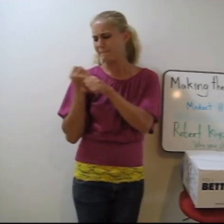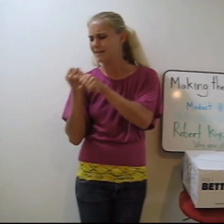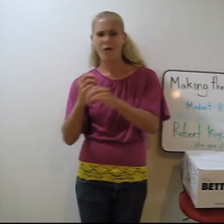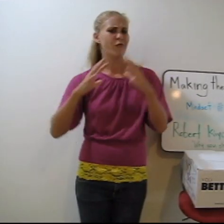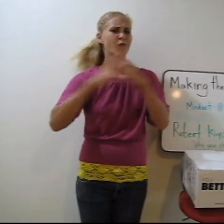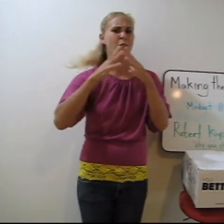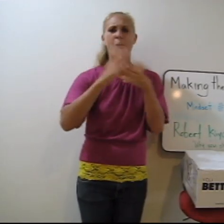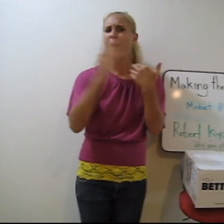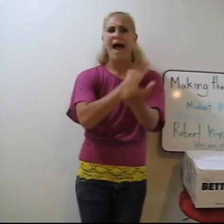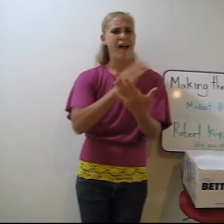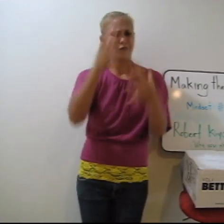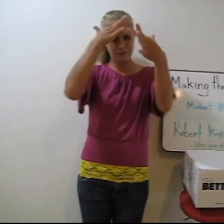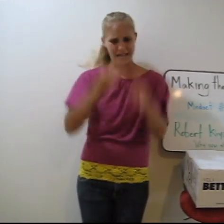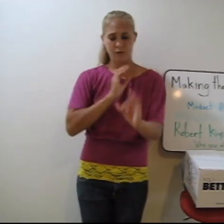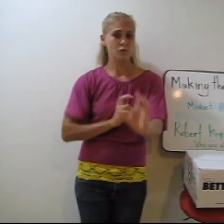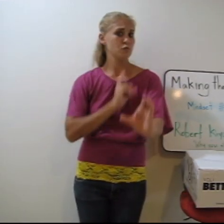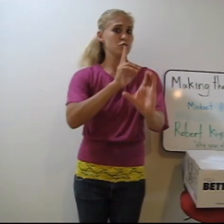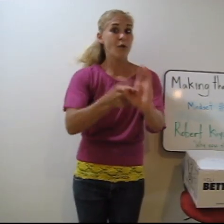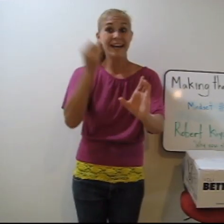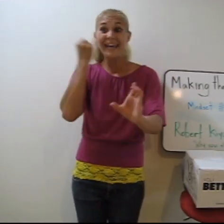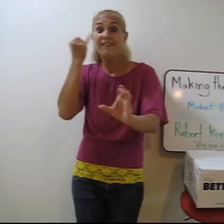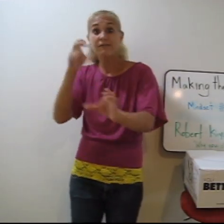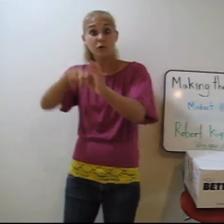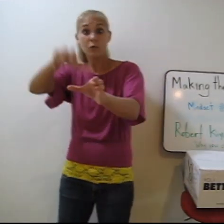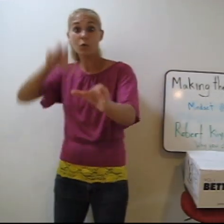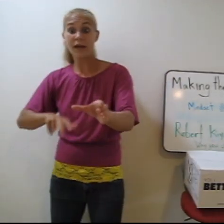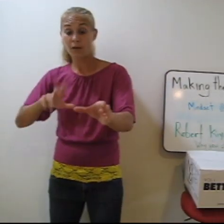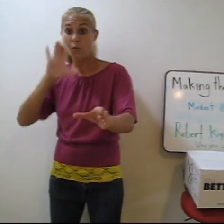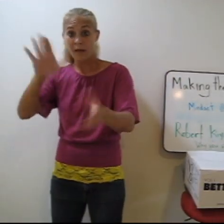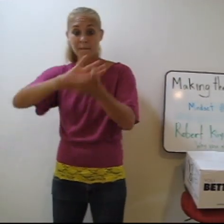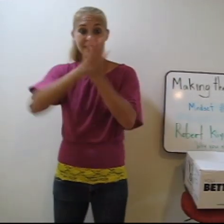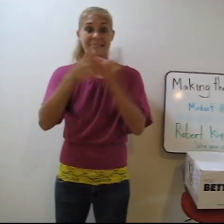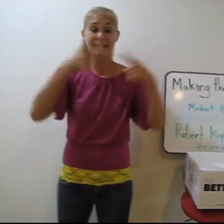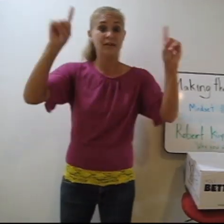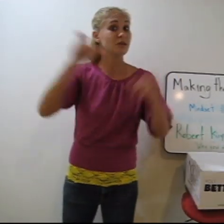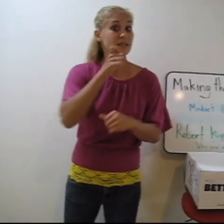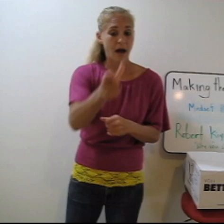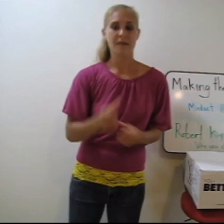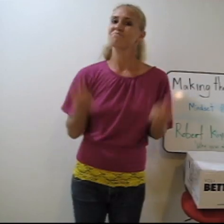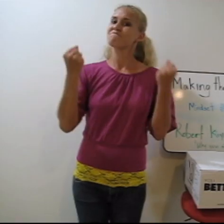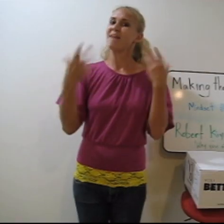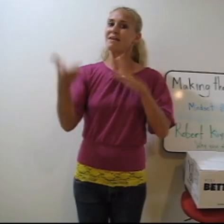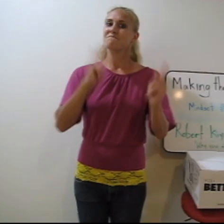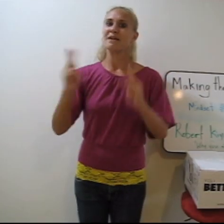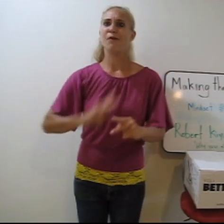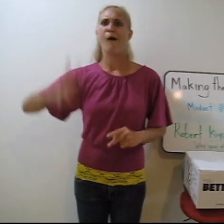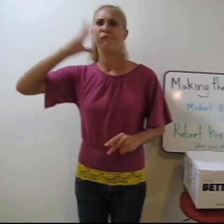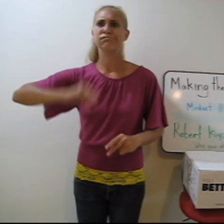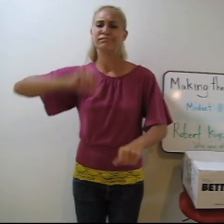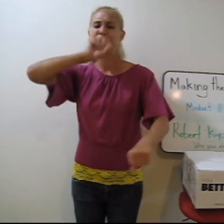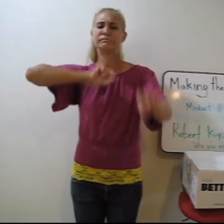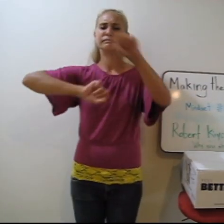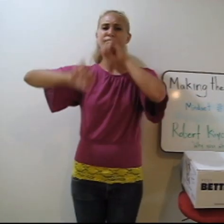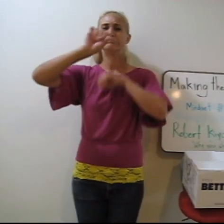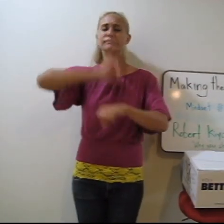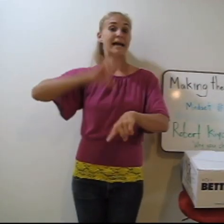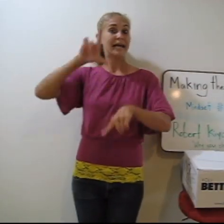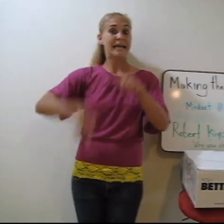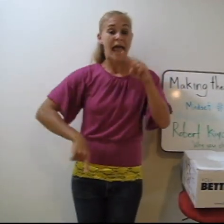whatever it is, quitters never win. And most people, when the going gets tough, when the problems seem insurmountable, they quit. And that's why